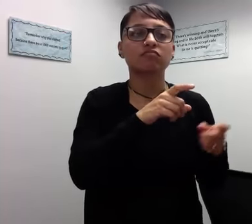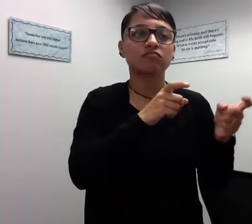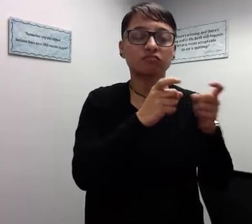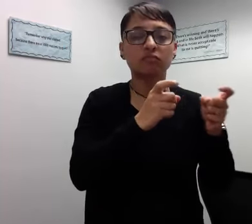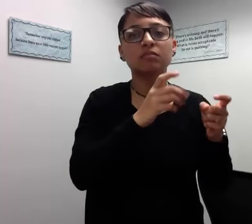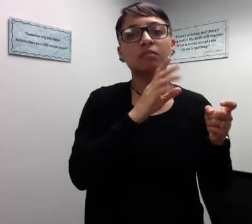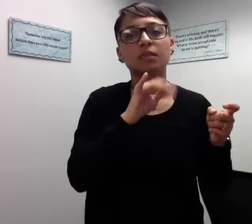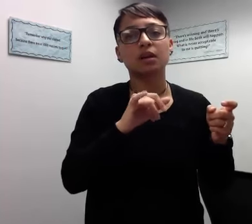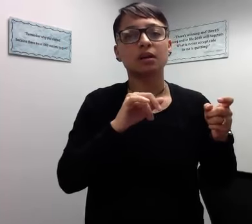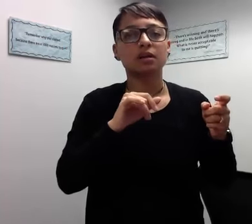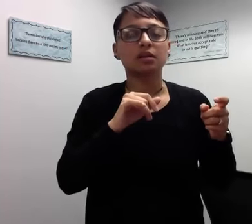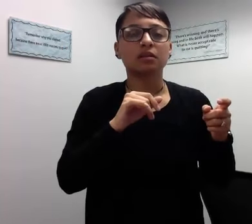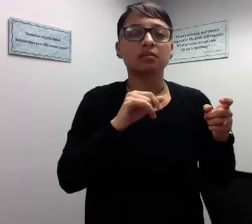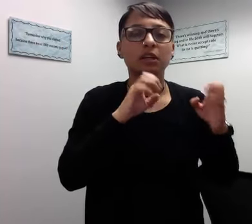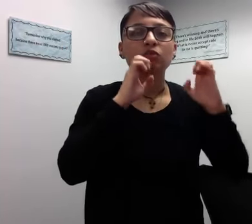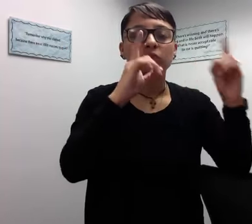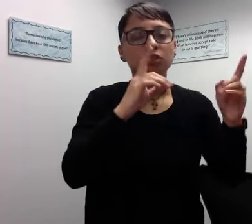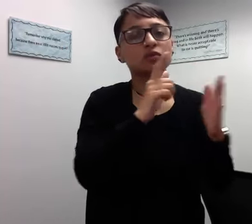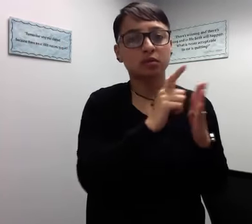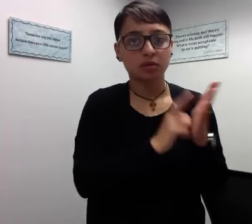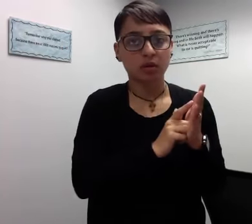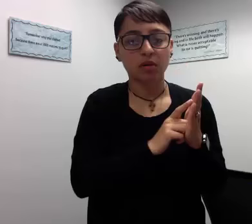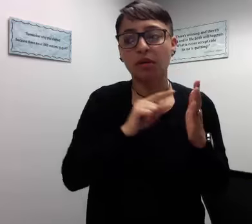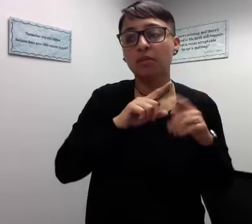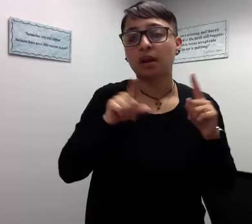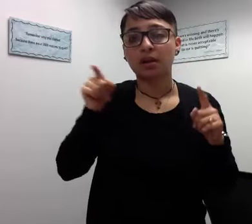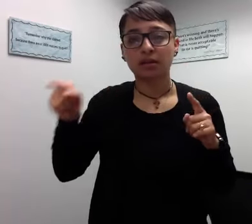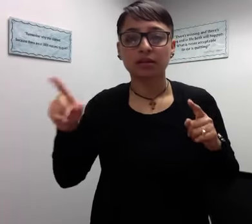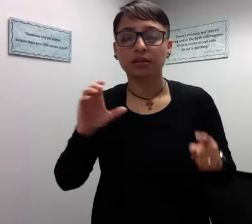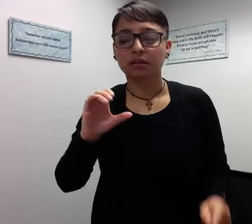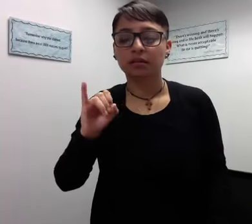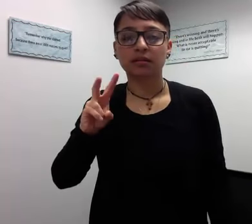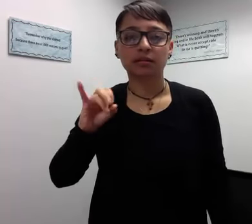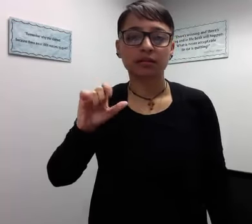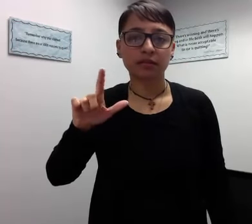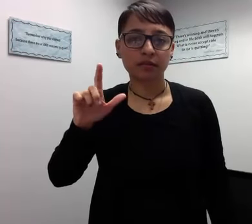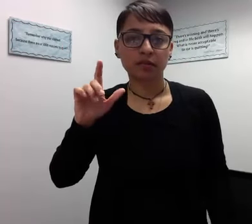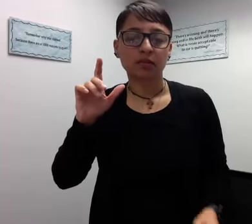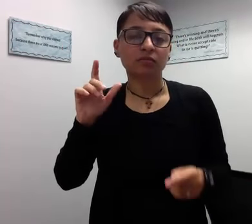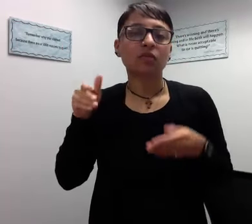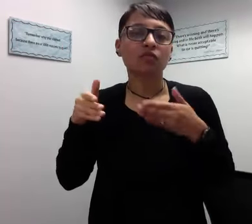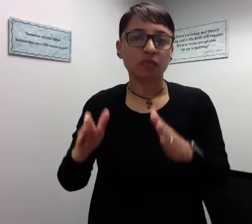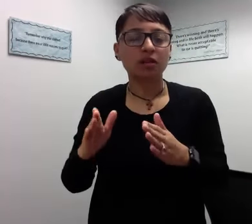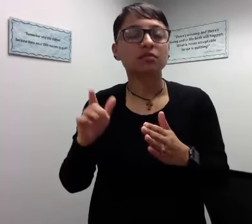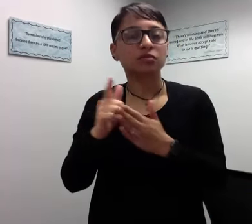504 is governed under a civil rights law. And that makes a difference